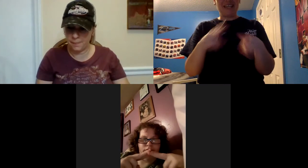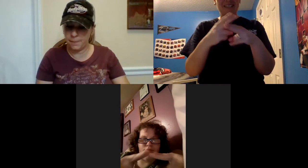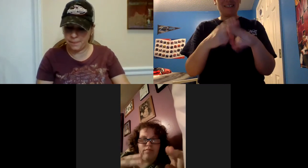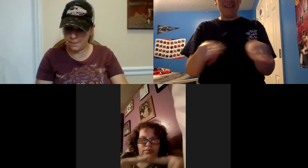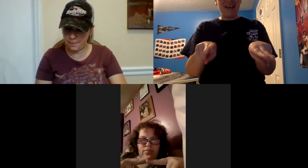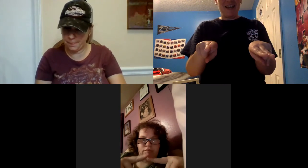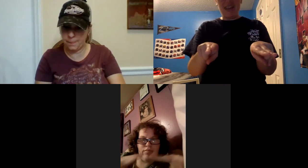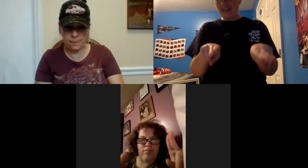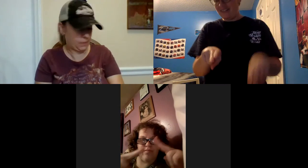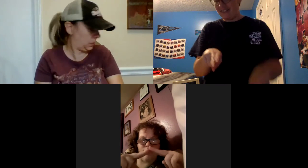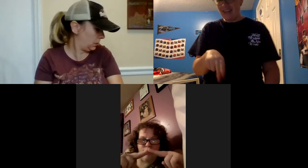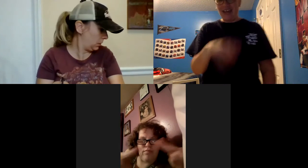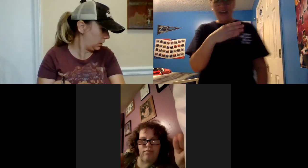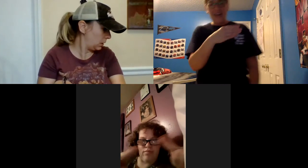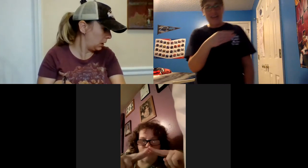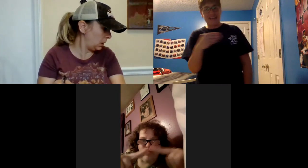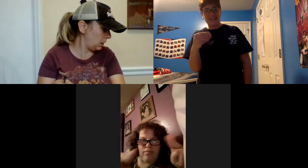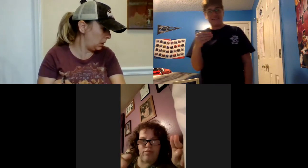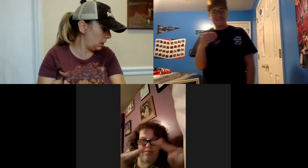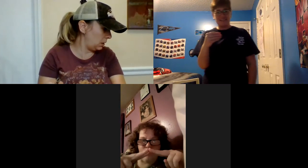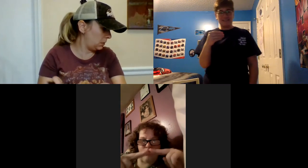just eggs. Eggs.